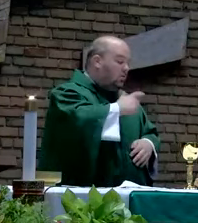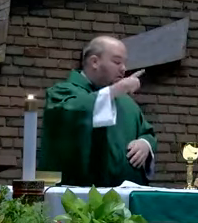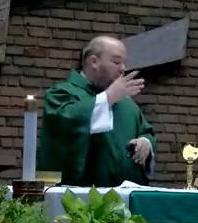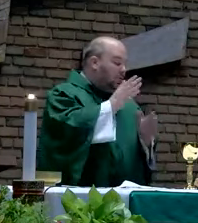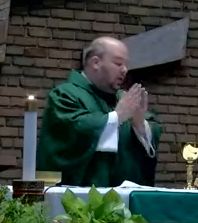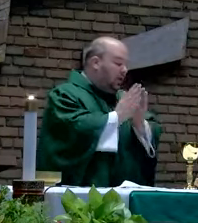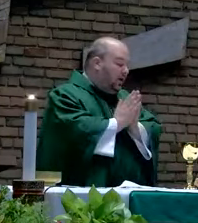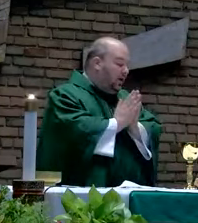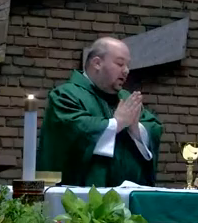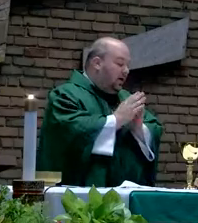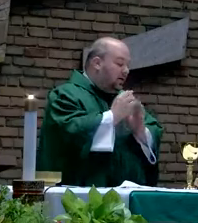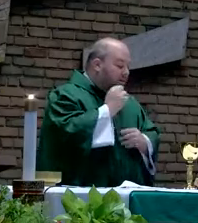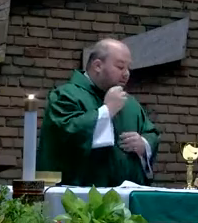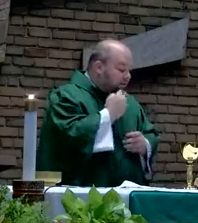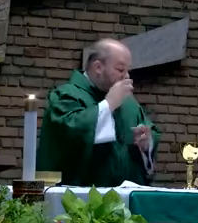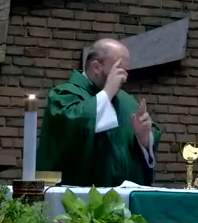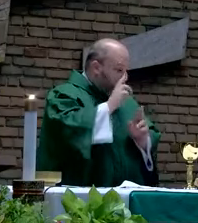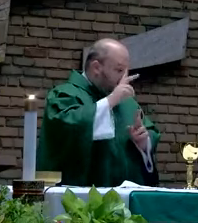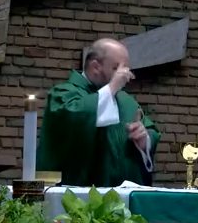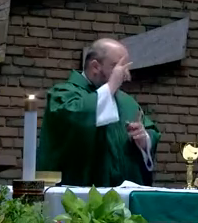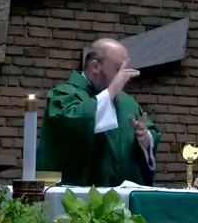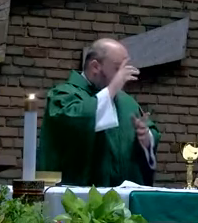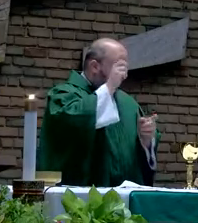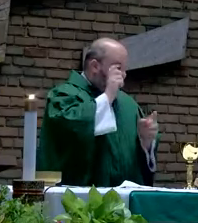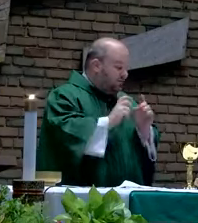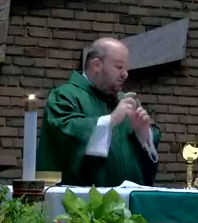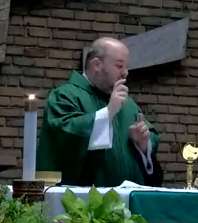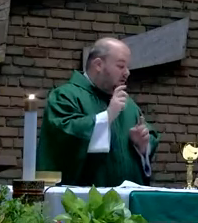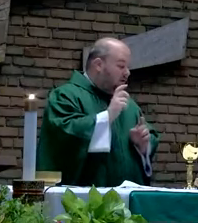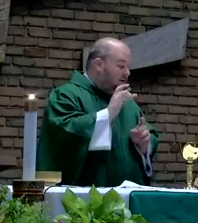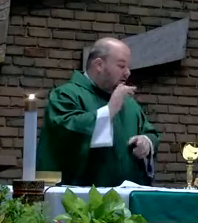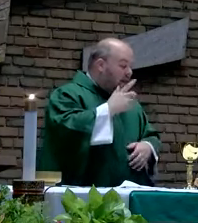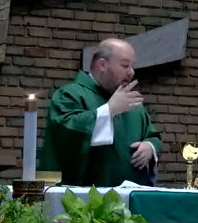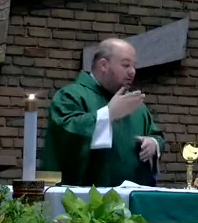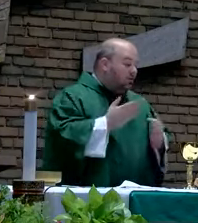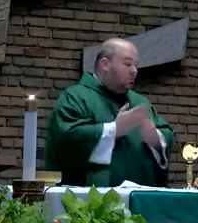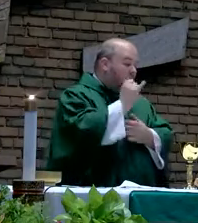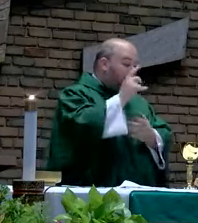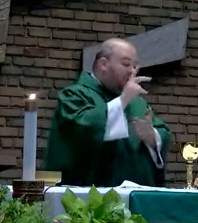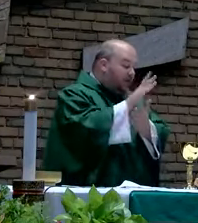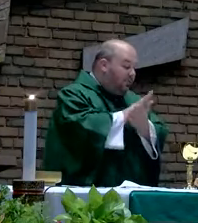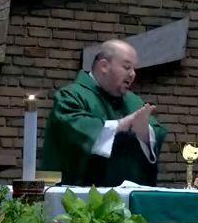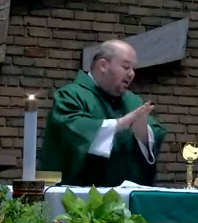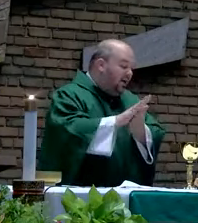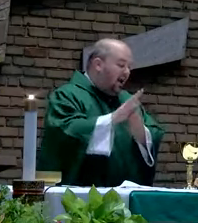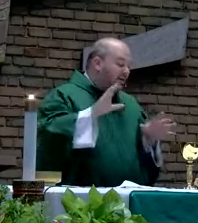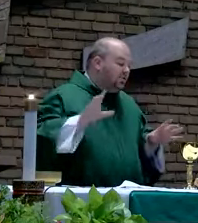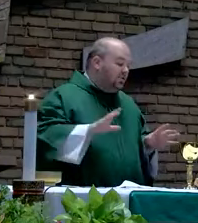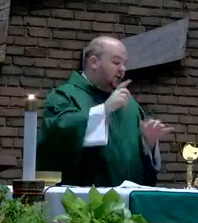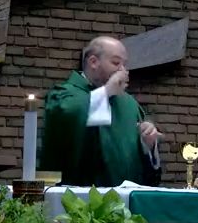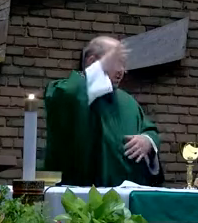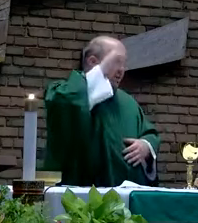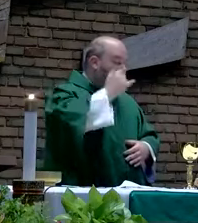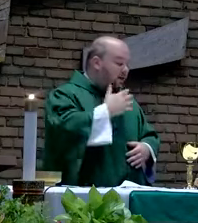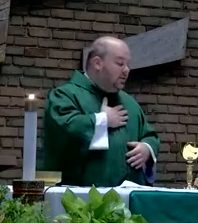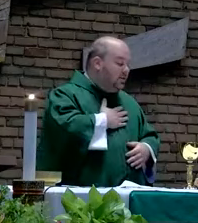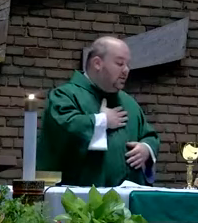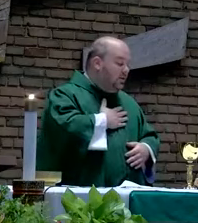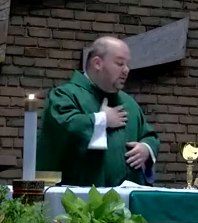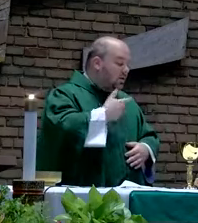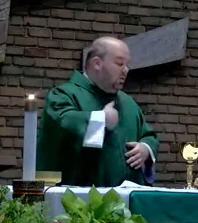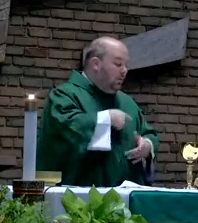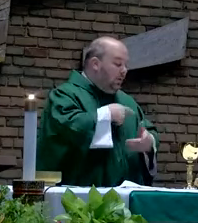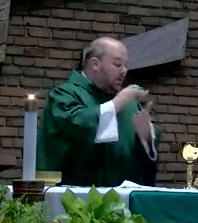O Lord, we pray, a sincere respect for your gifts, that through the purifying action of your